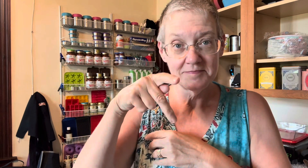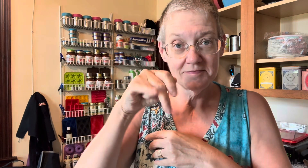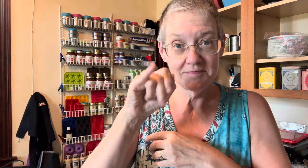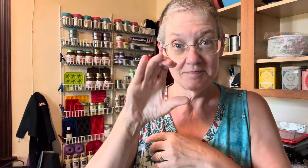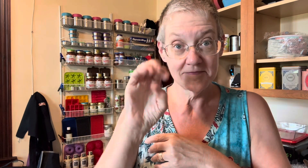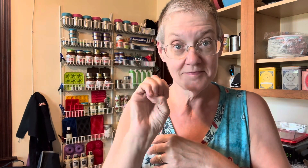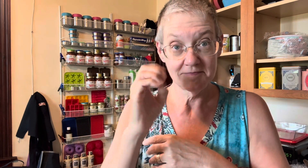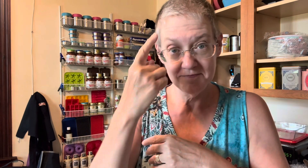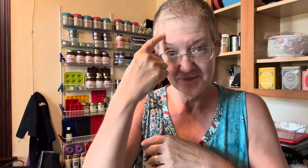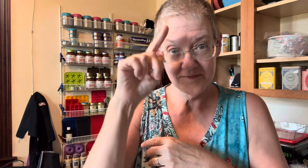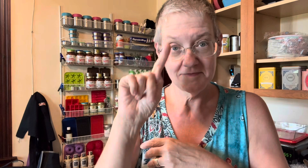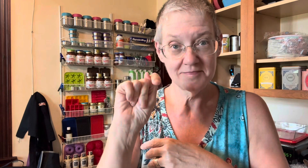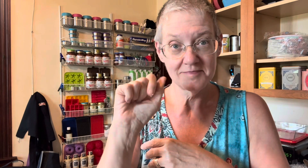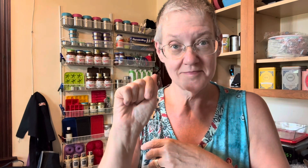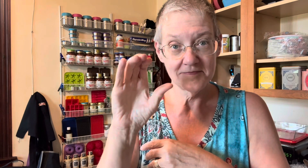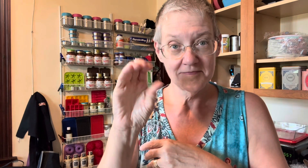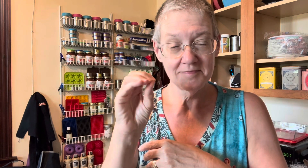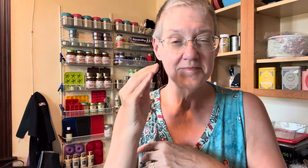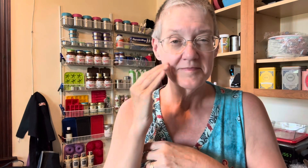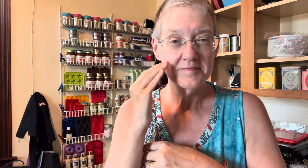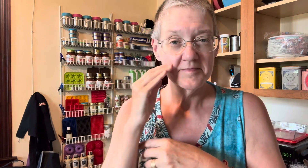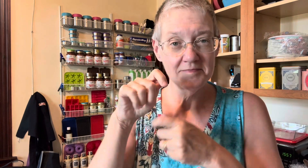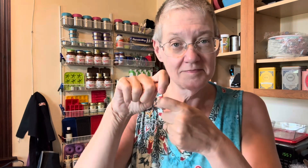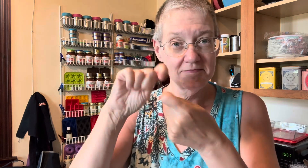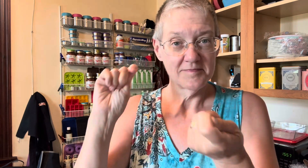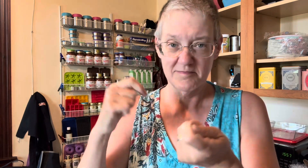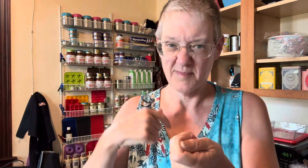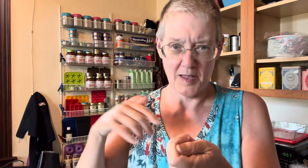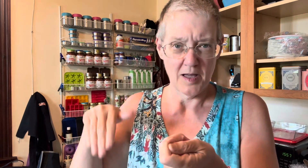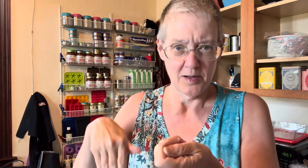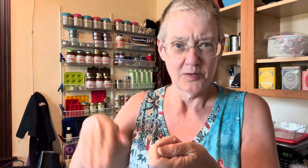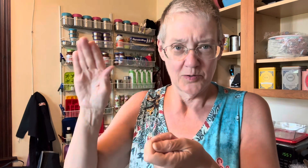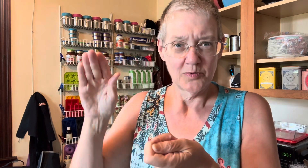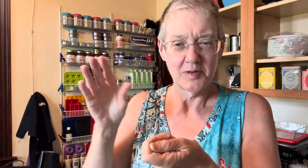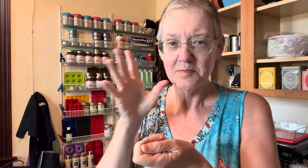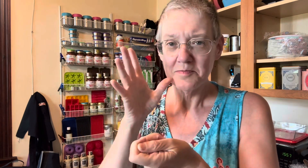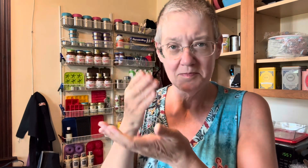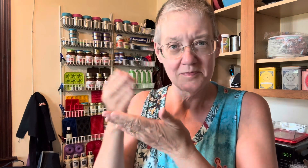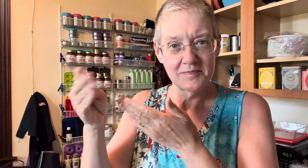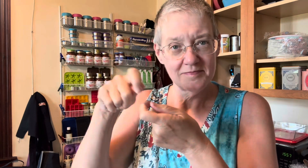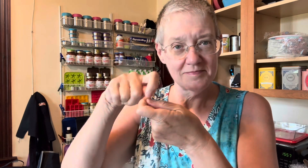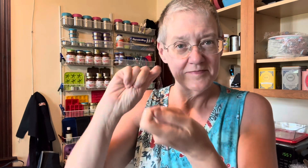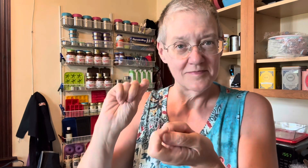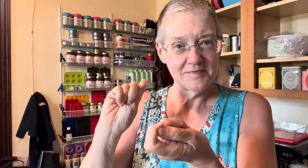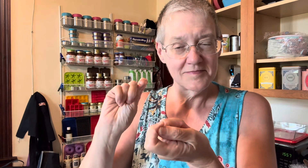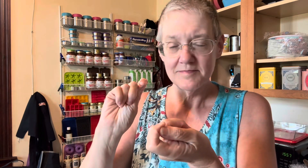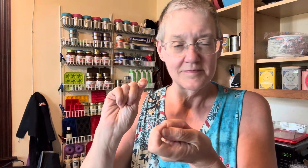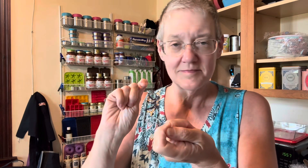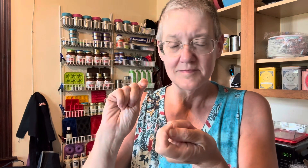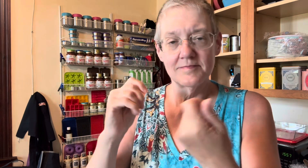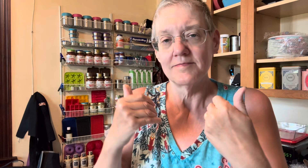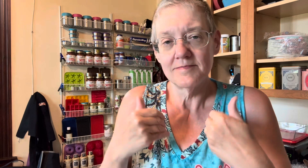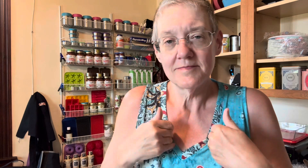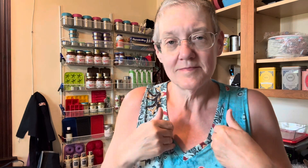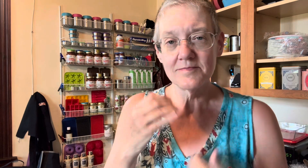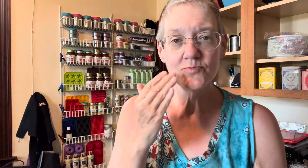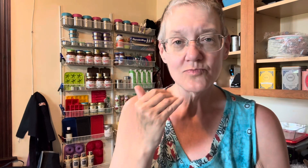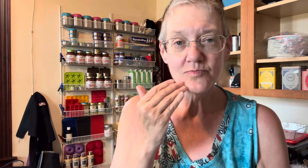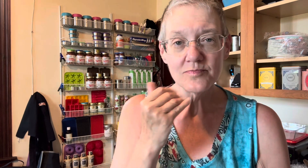Store-bought spices for tacos. You know, the little packs. That's what I grew up with. Mom would buy those little packs. They